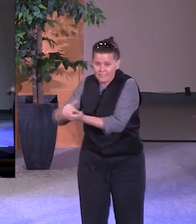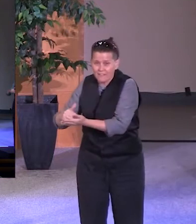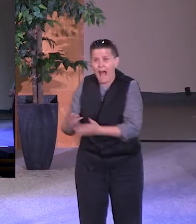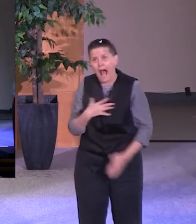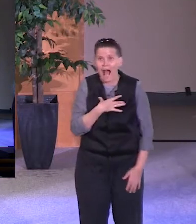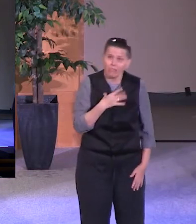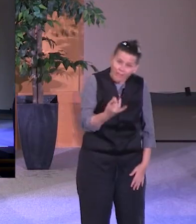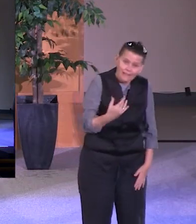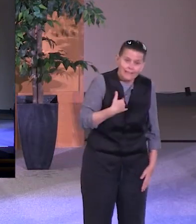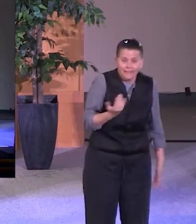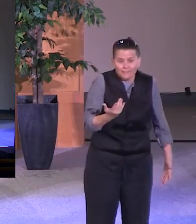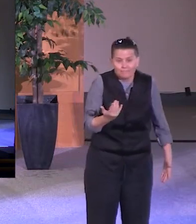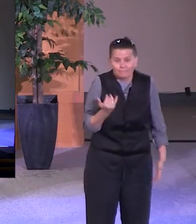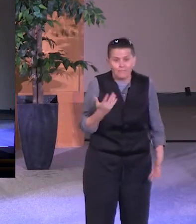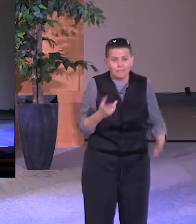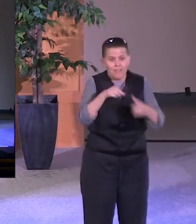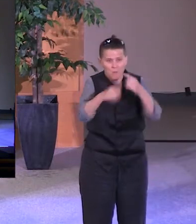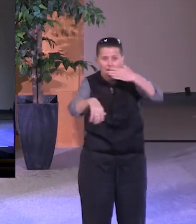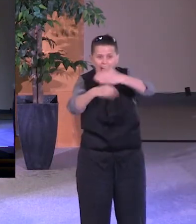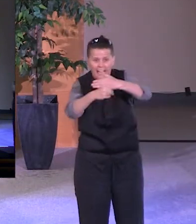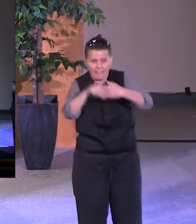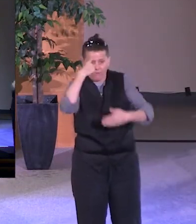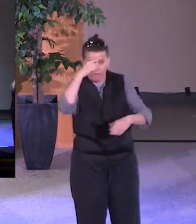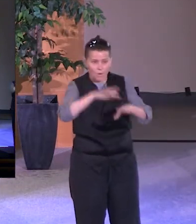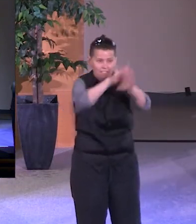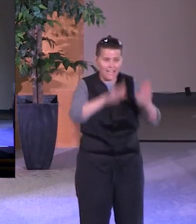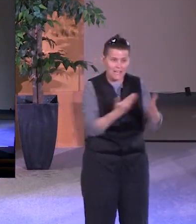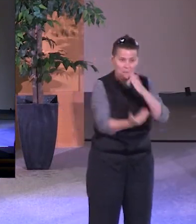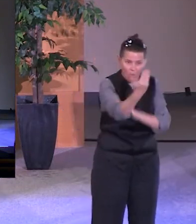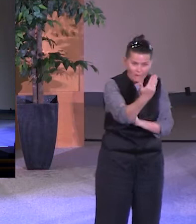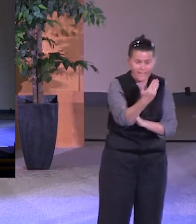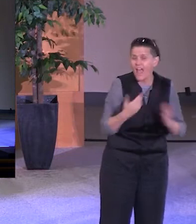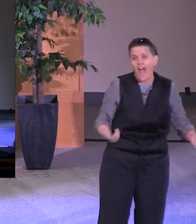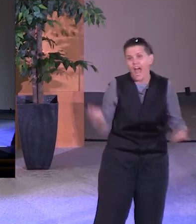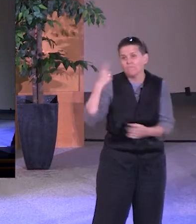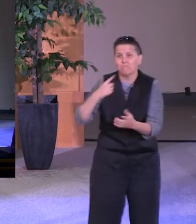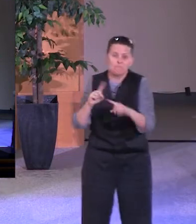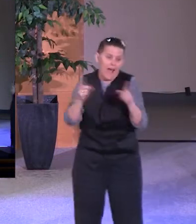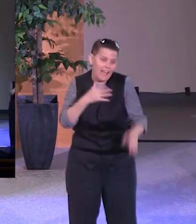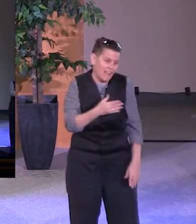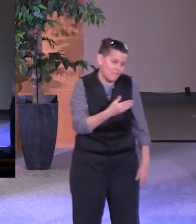add it to the repertoire for a Sunday morning congregation. If you don't like it, we still going to sing it anyway because we like the song.